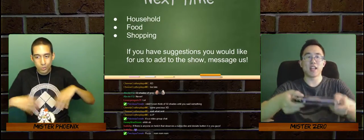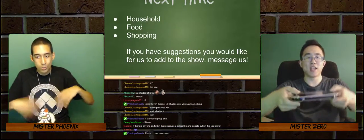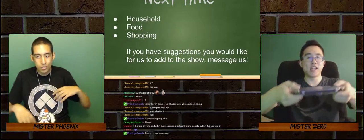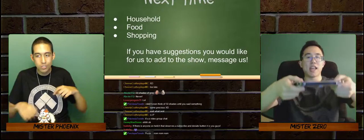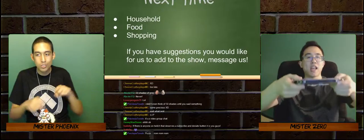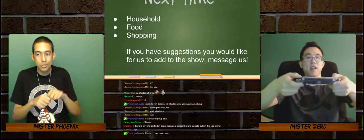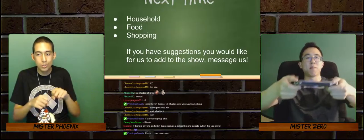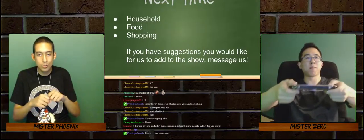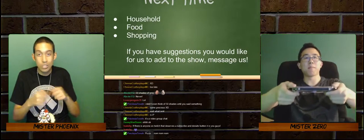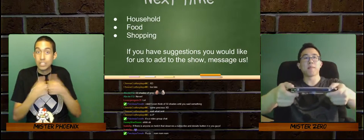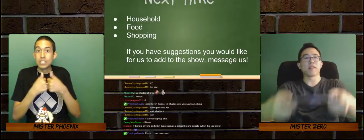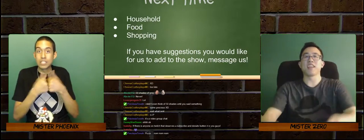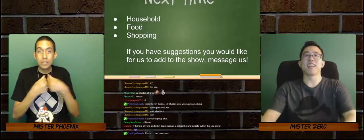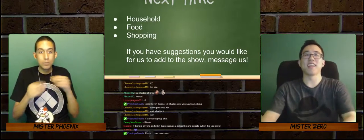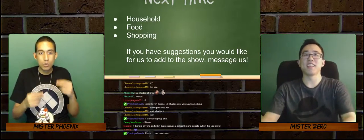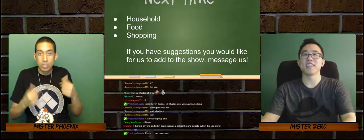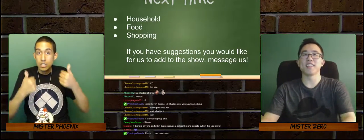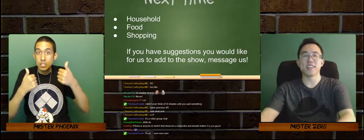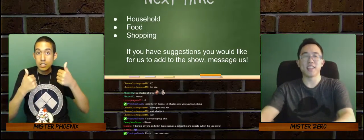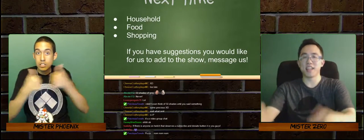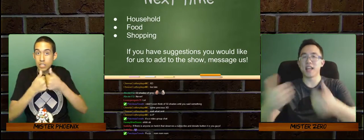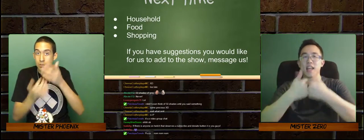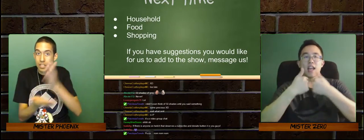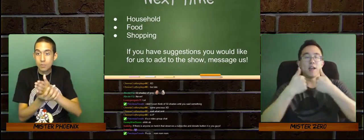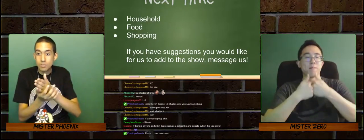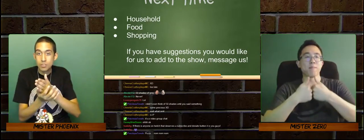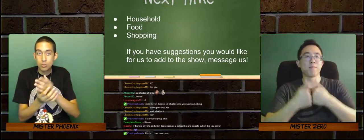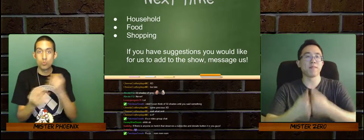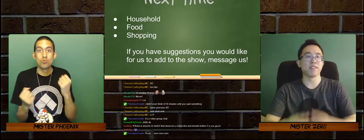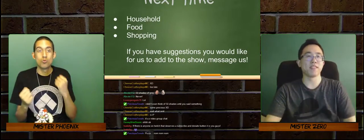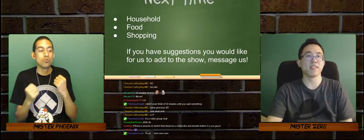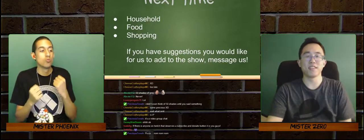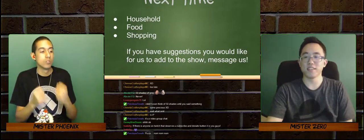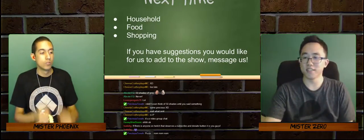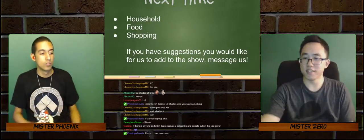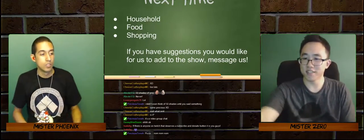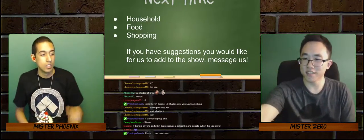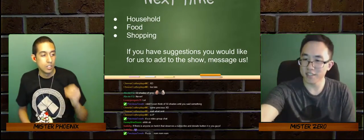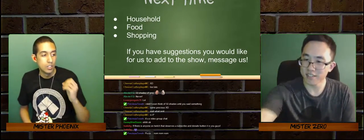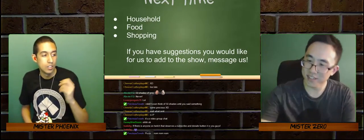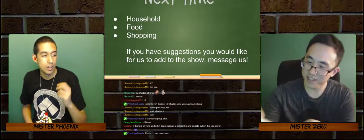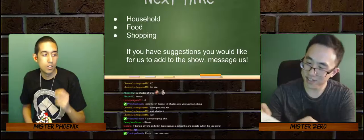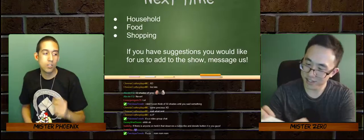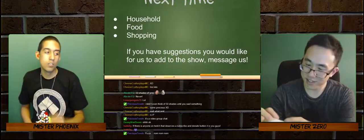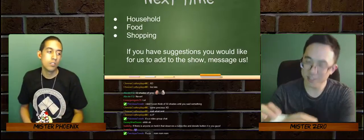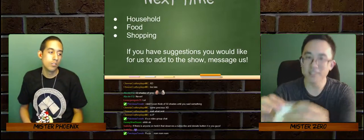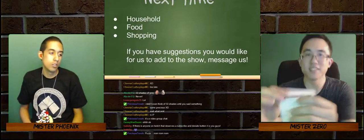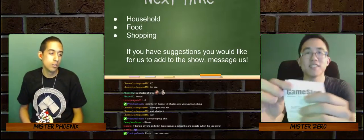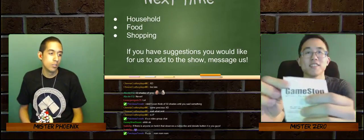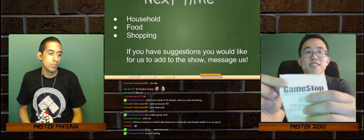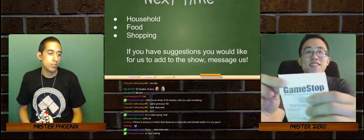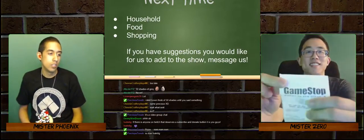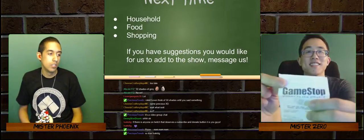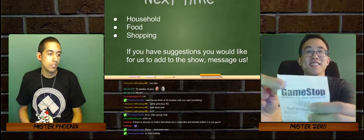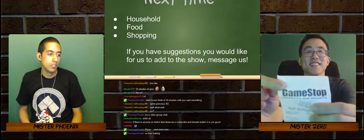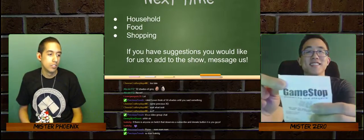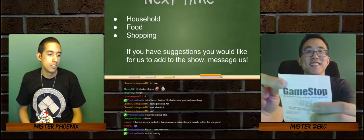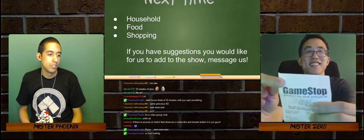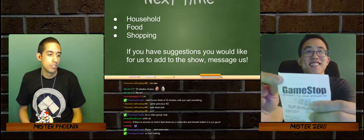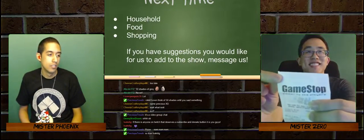clothes, shoes, GameStop. Oh no, you